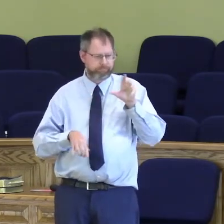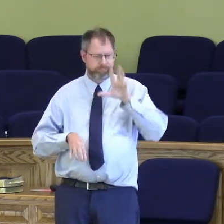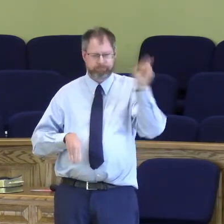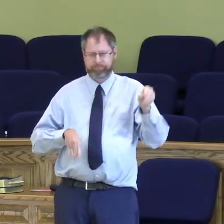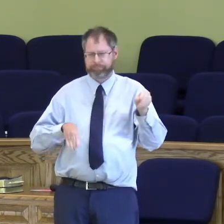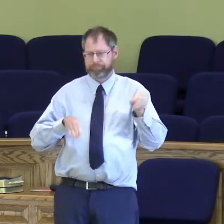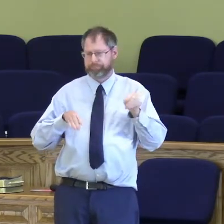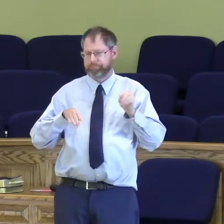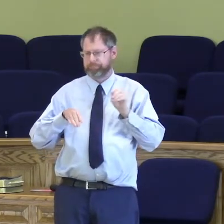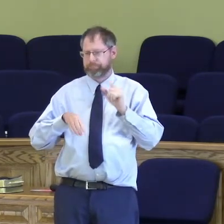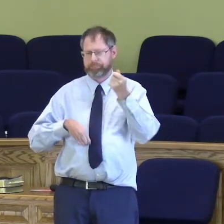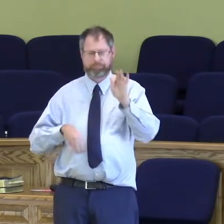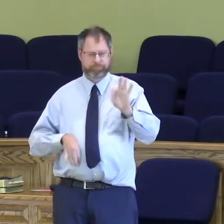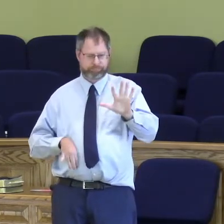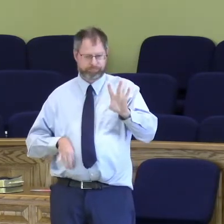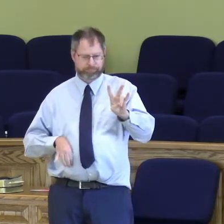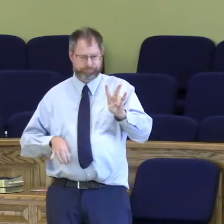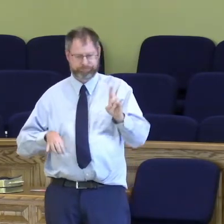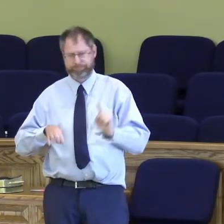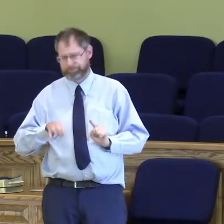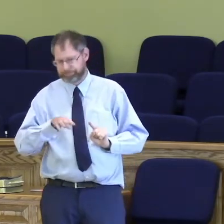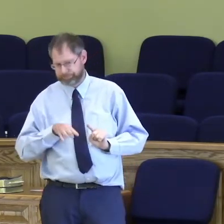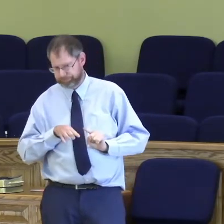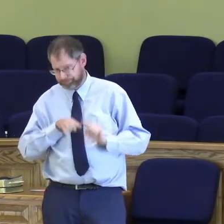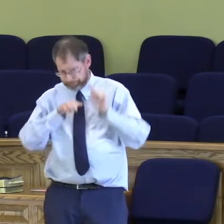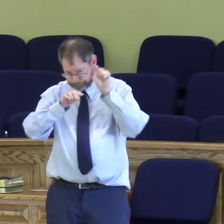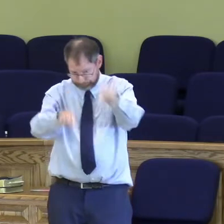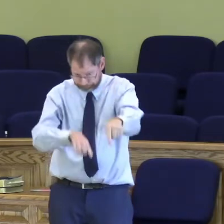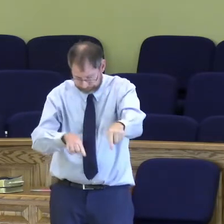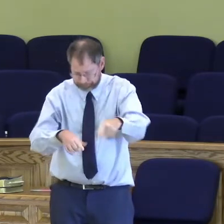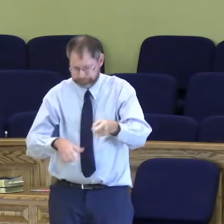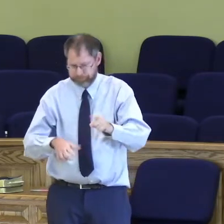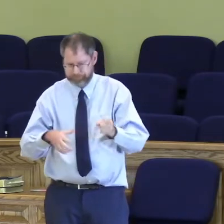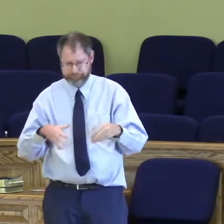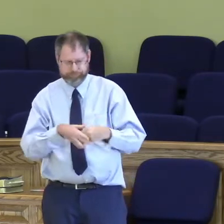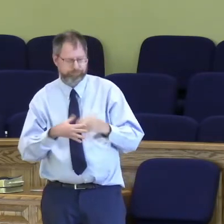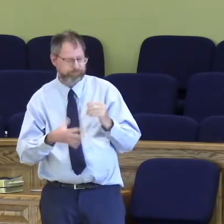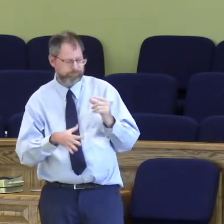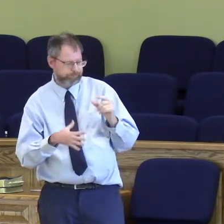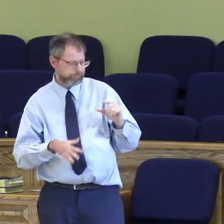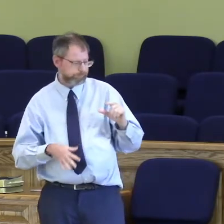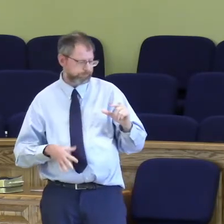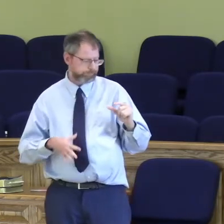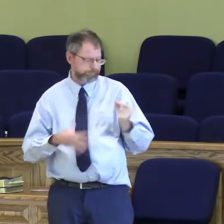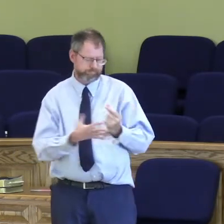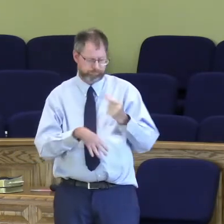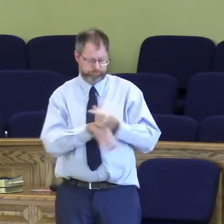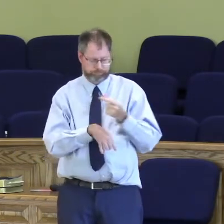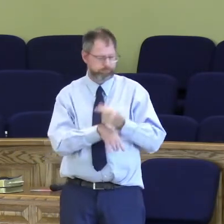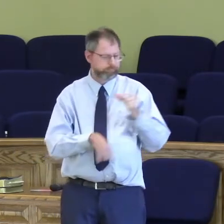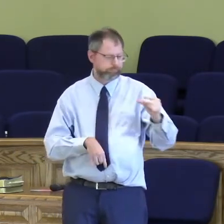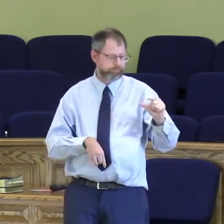his plans of being a teacher, an educator, but God worked on his heart and called him to be a missionary. And in